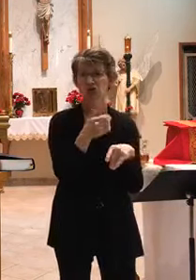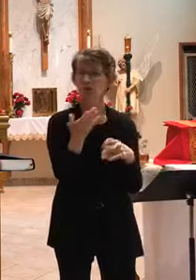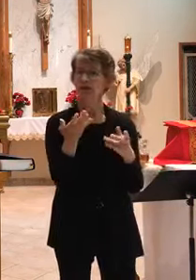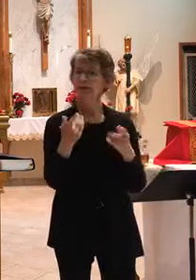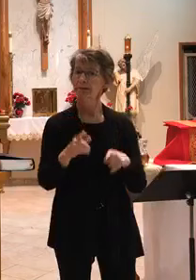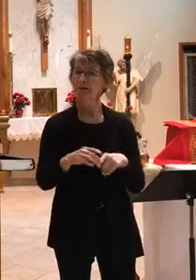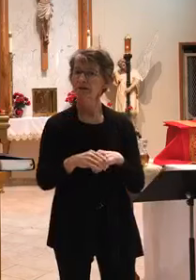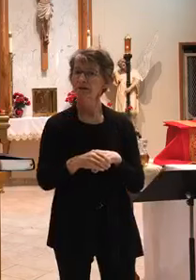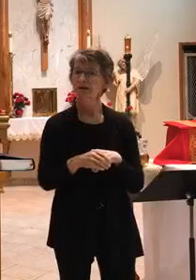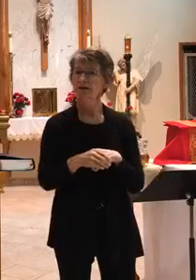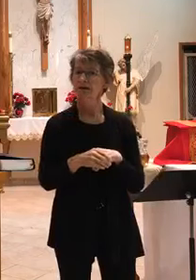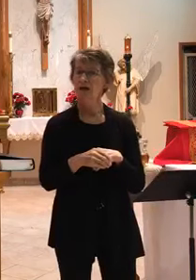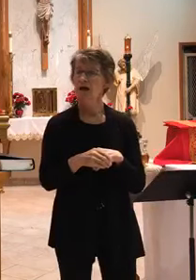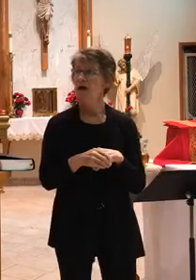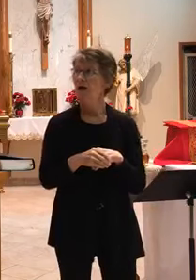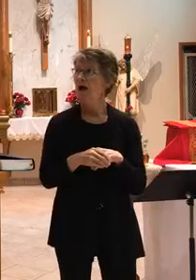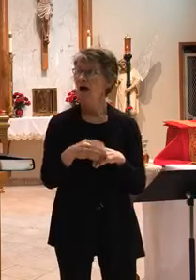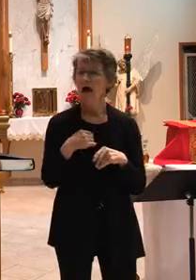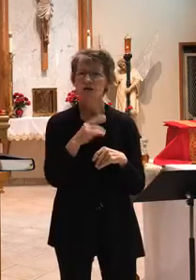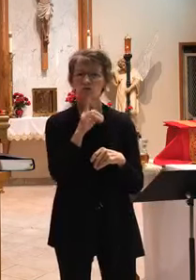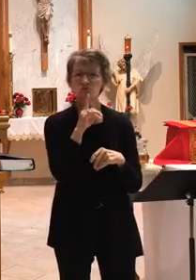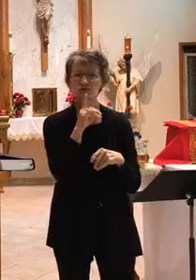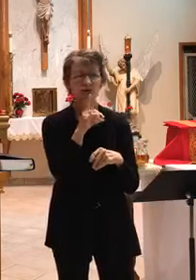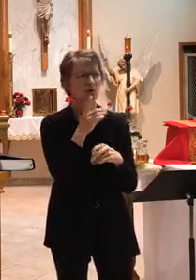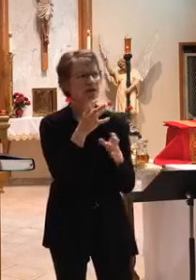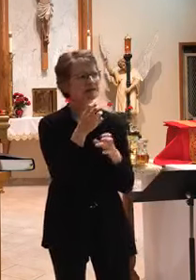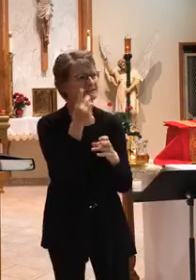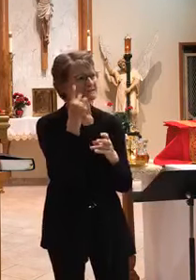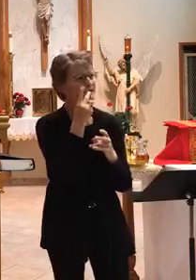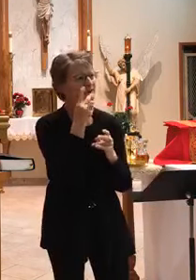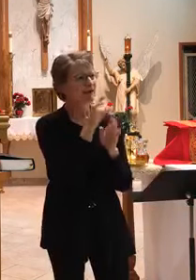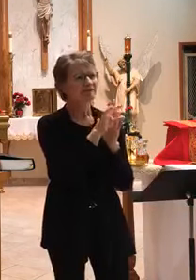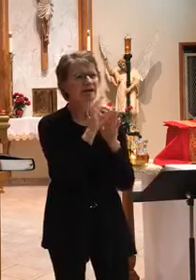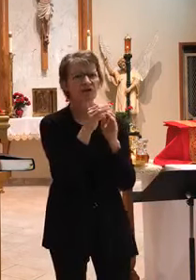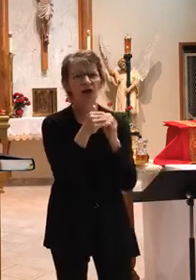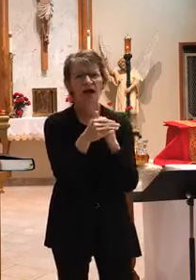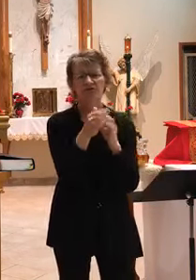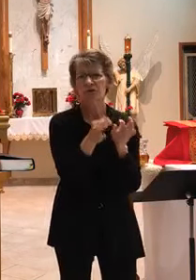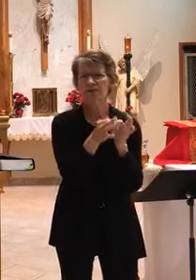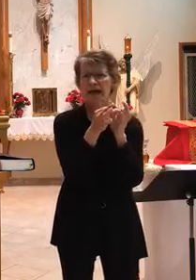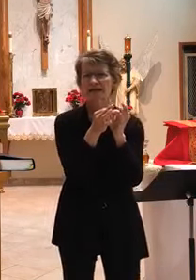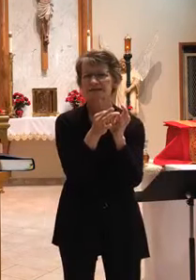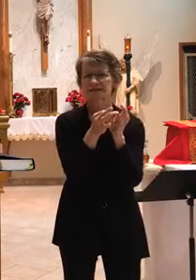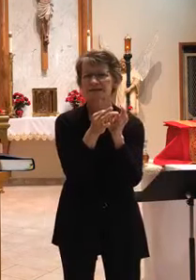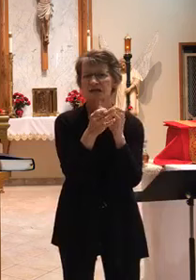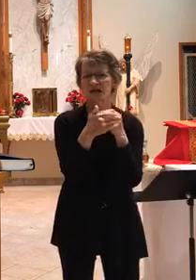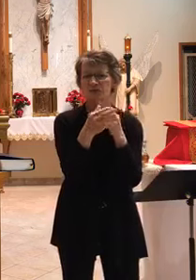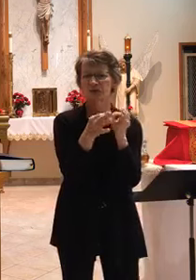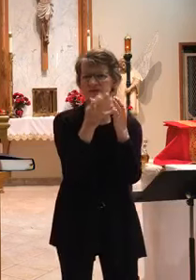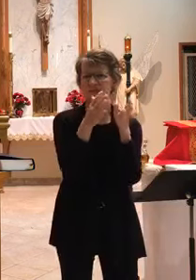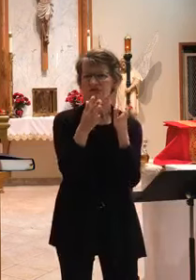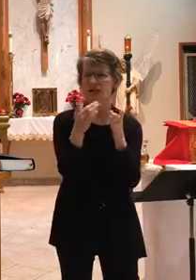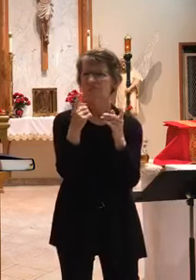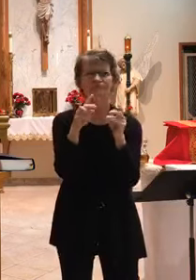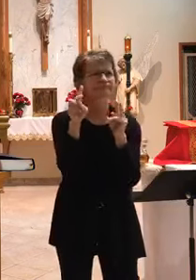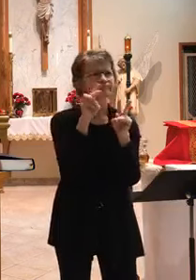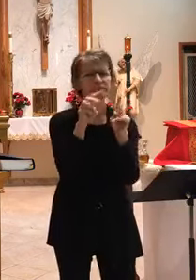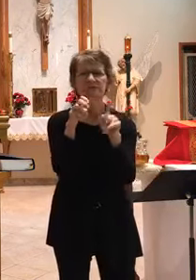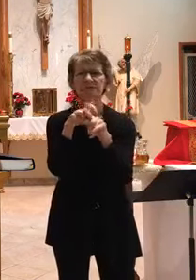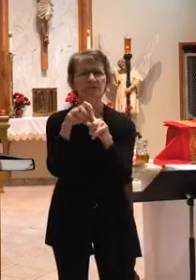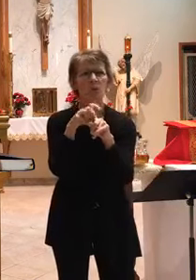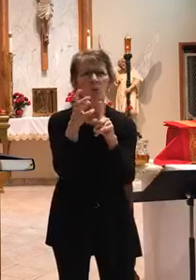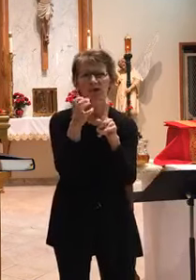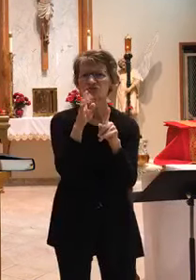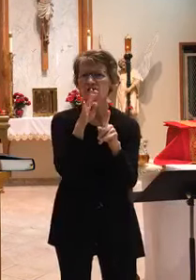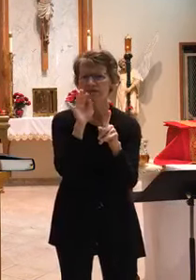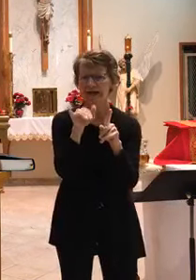happens, I really wanted to see if I could find her after Mass. And one of the things, with all I could